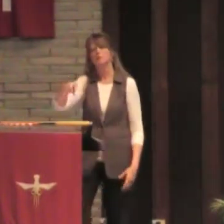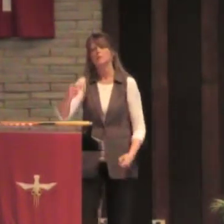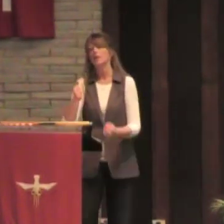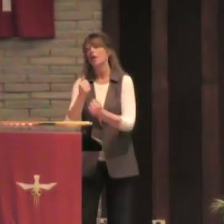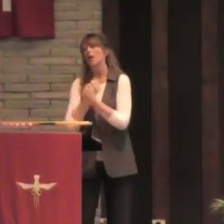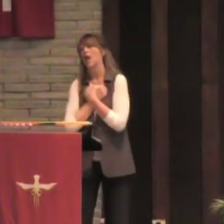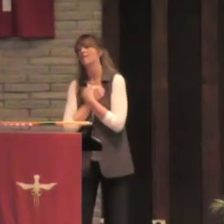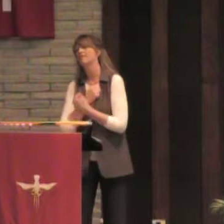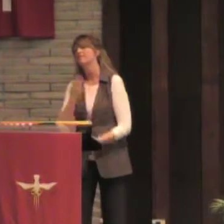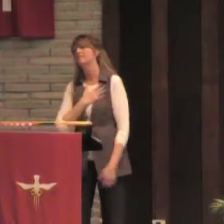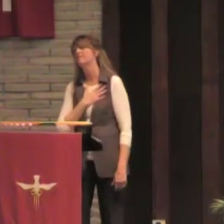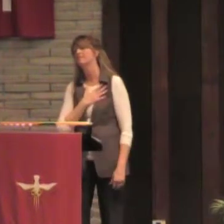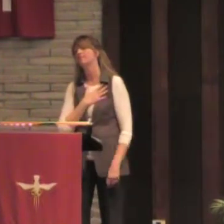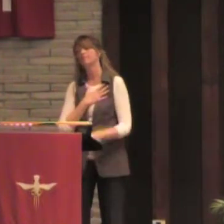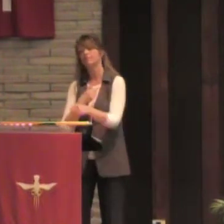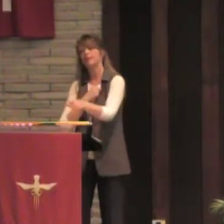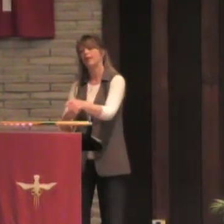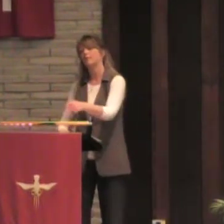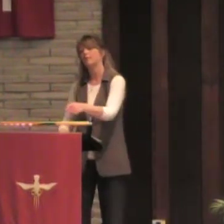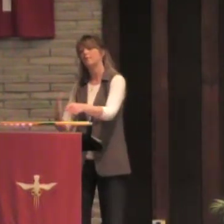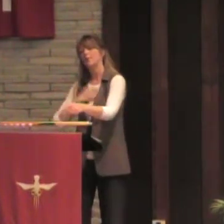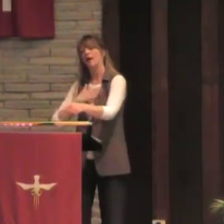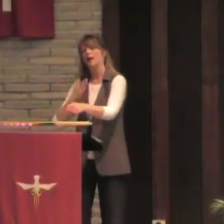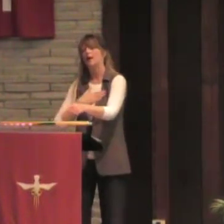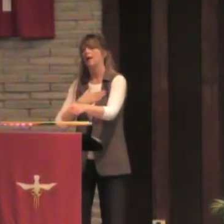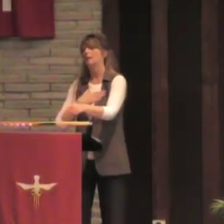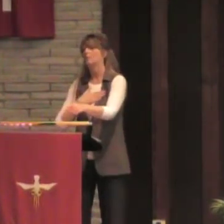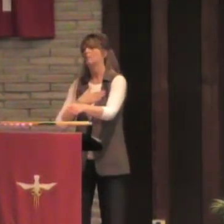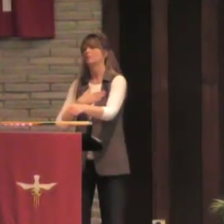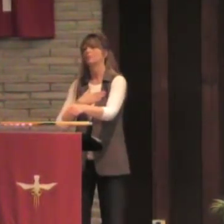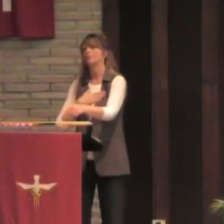father, King David, the most famous king of his time.